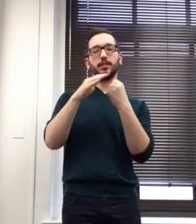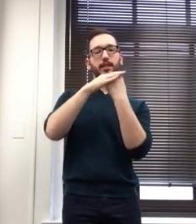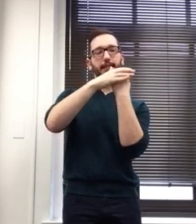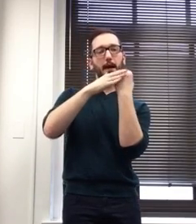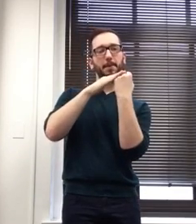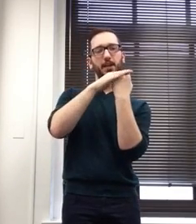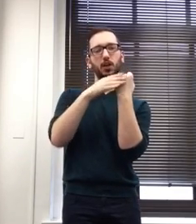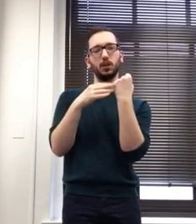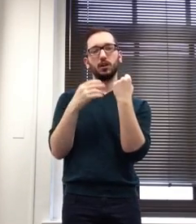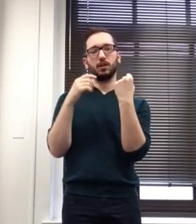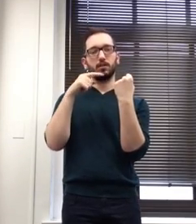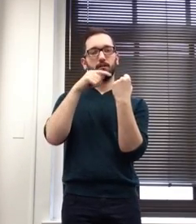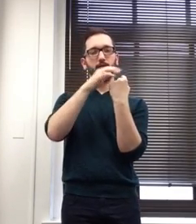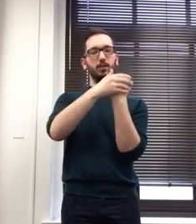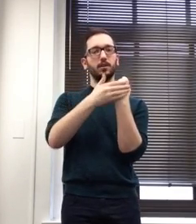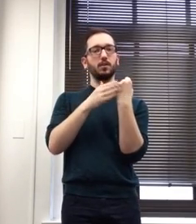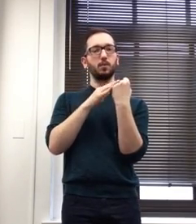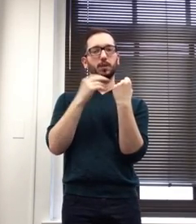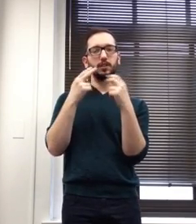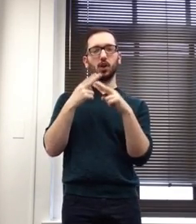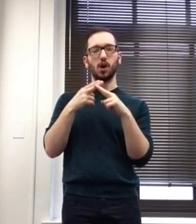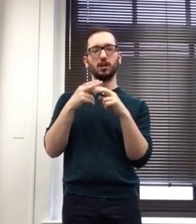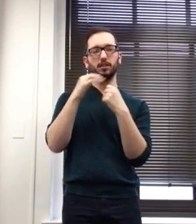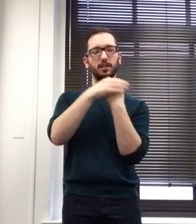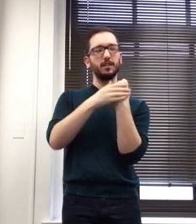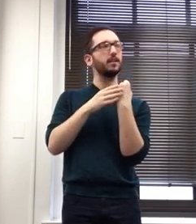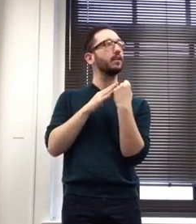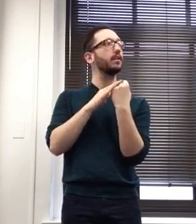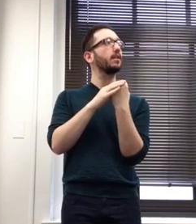Oh, I like that. You said it's soft, but you're absolutely right.